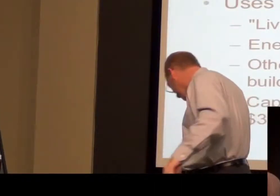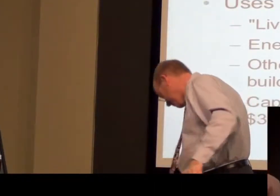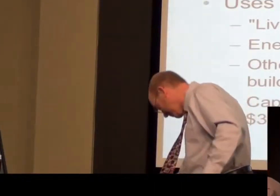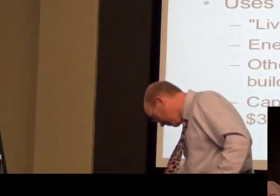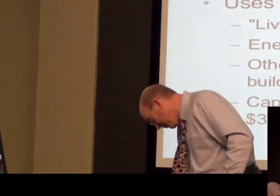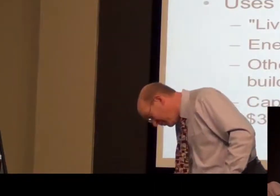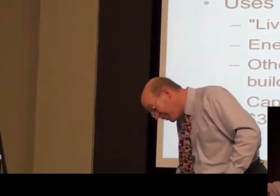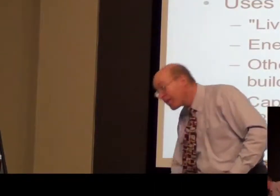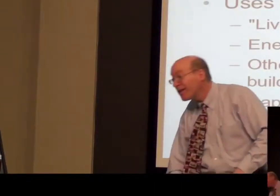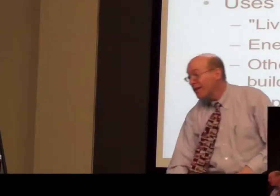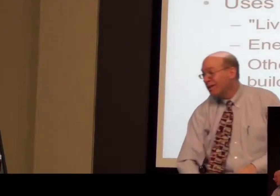Okay.